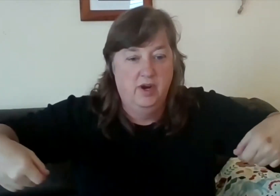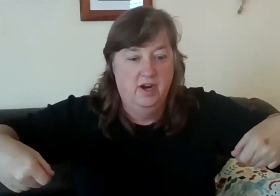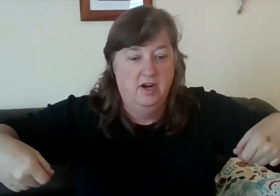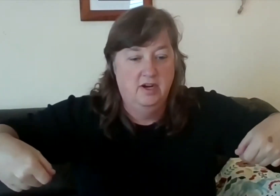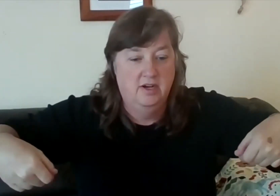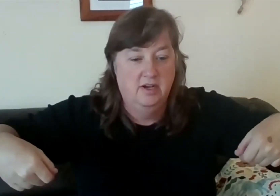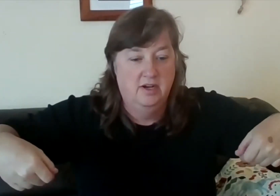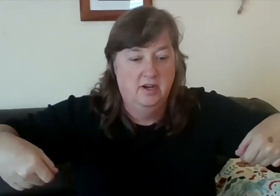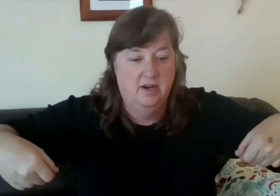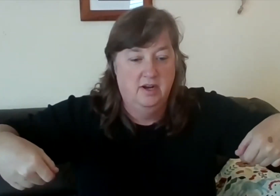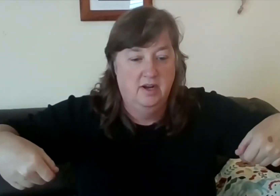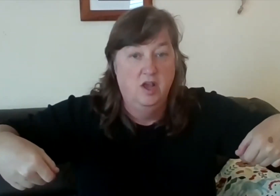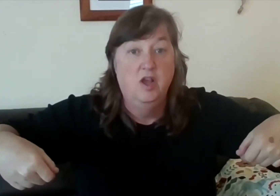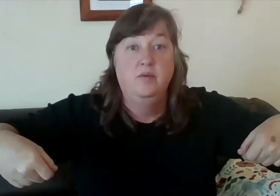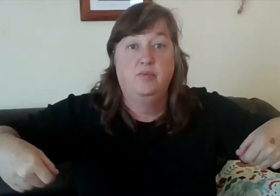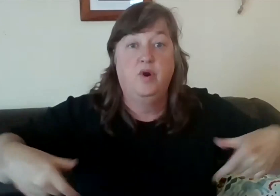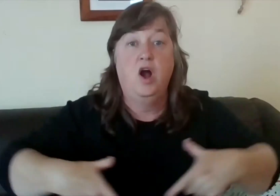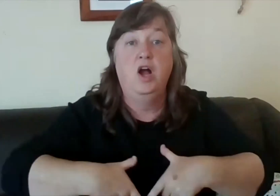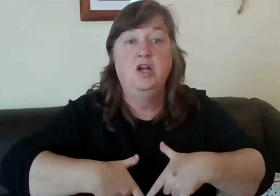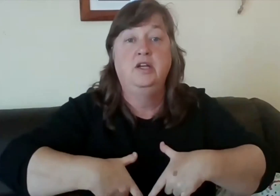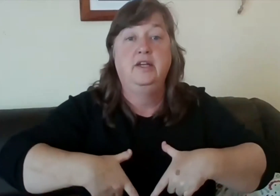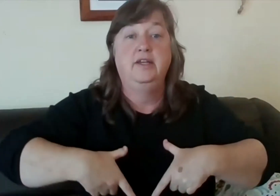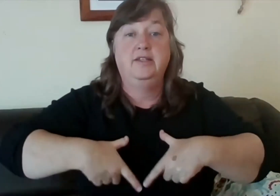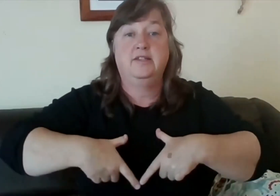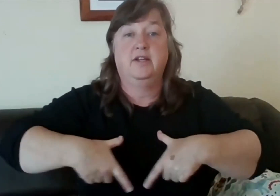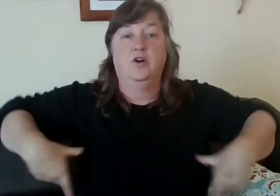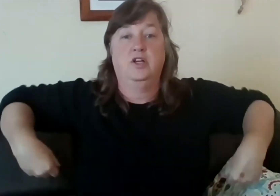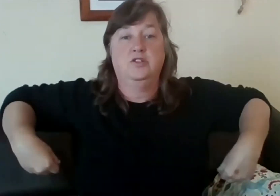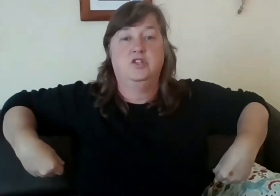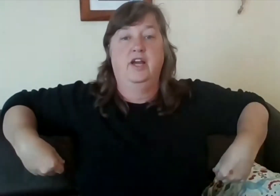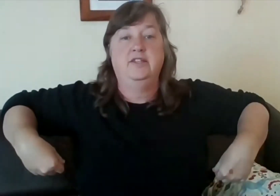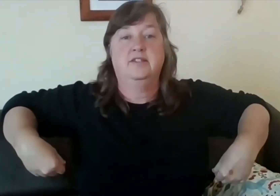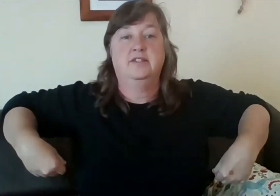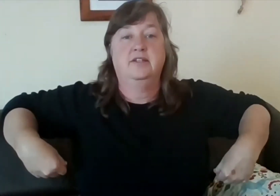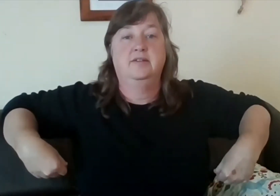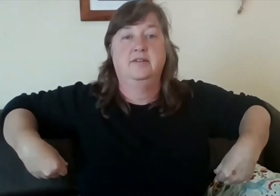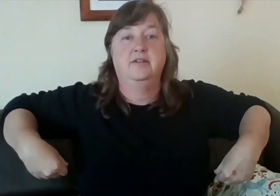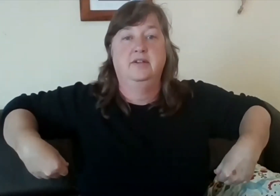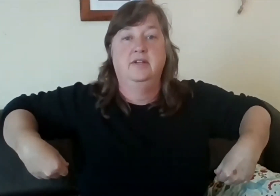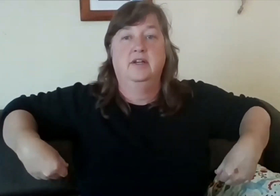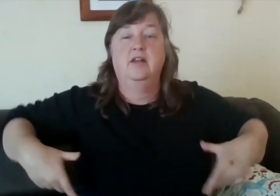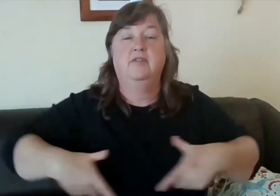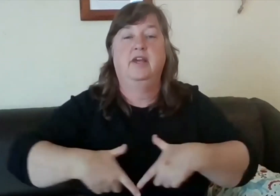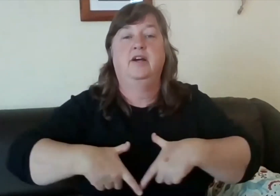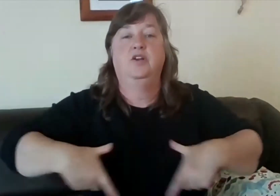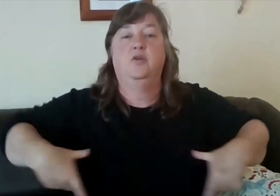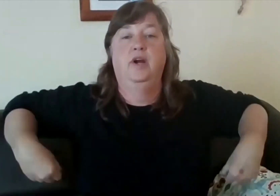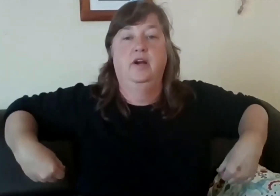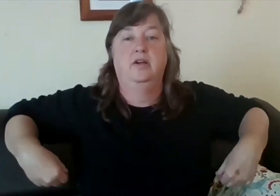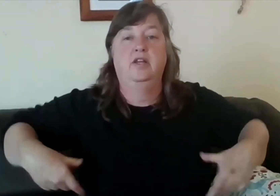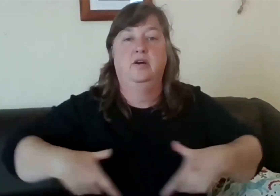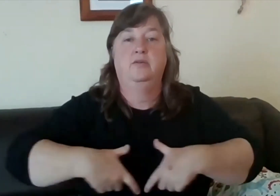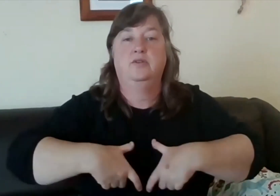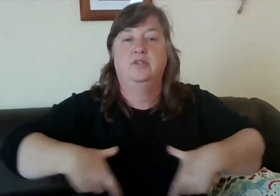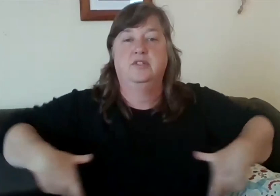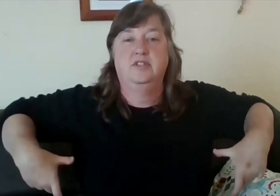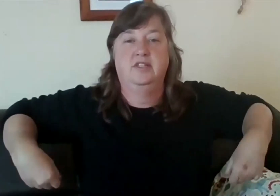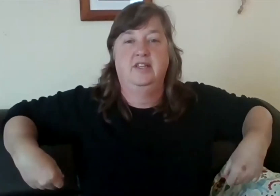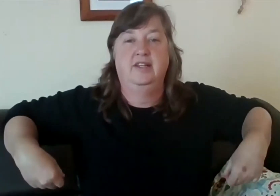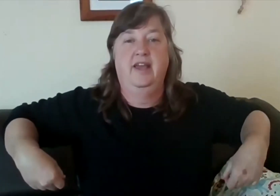underwear. Bra is across your chest, kind of like underwear, you know, so it's just